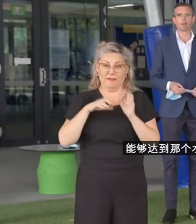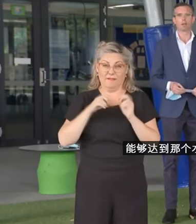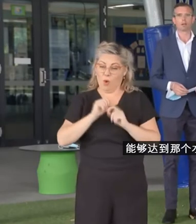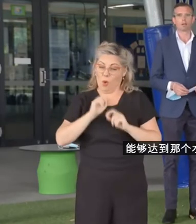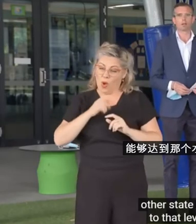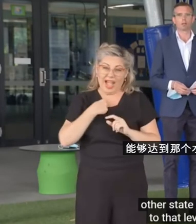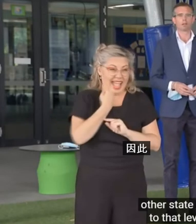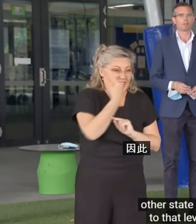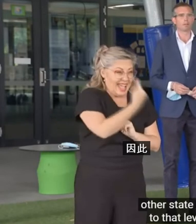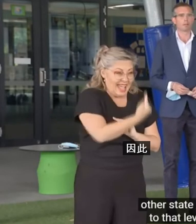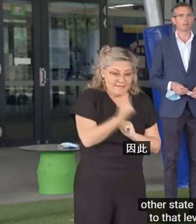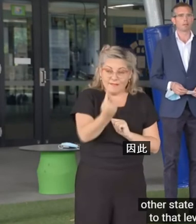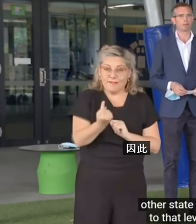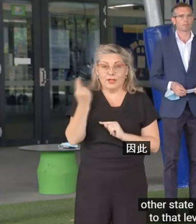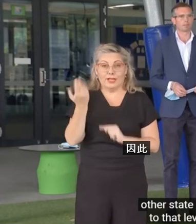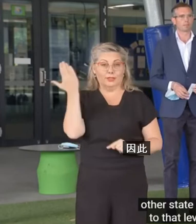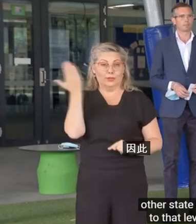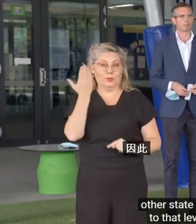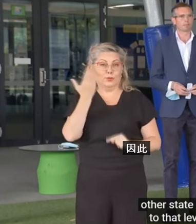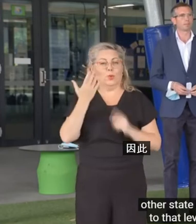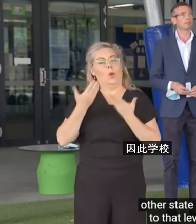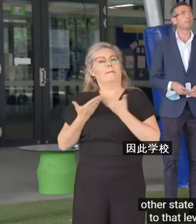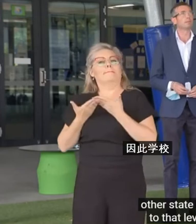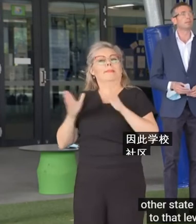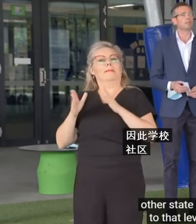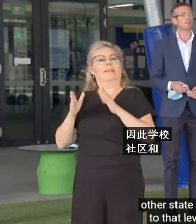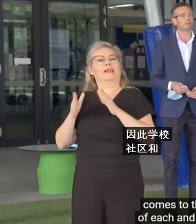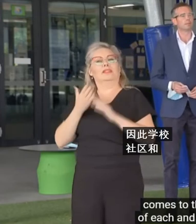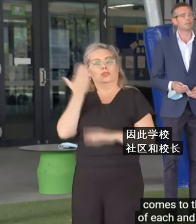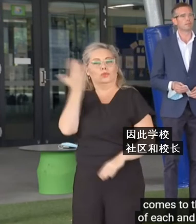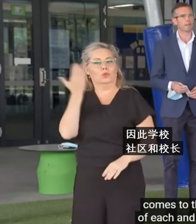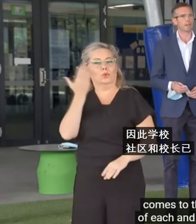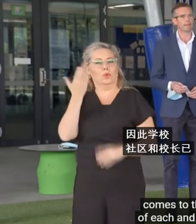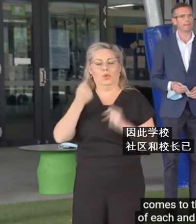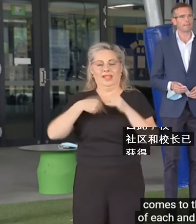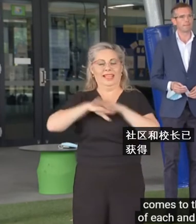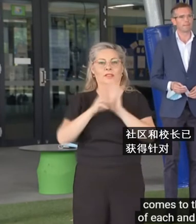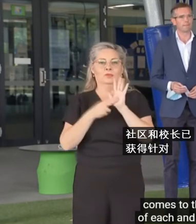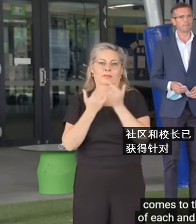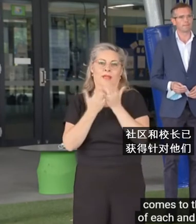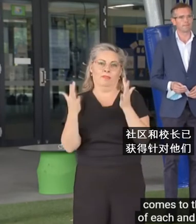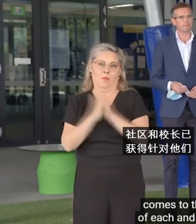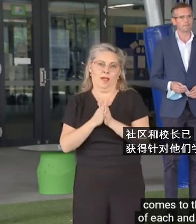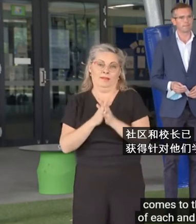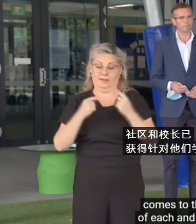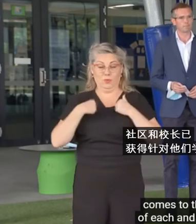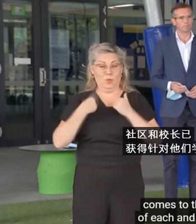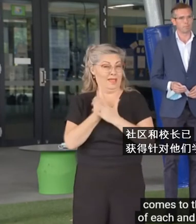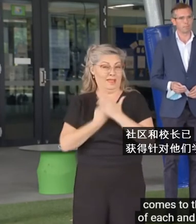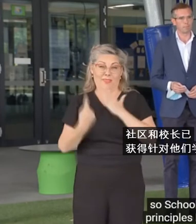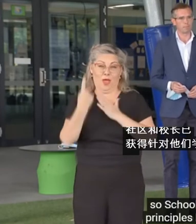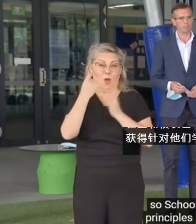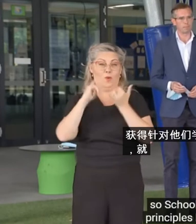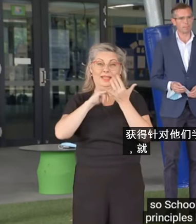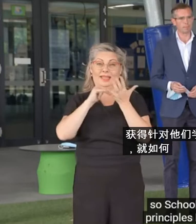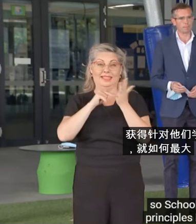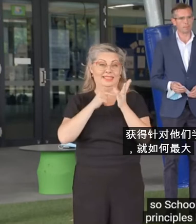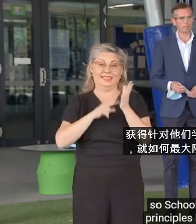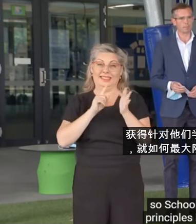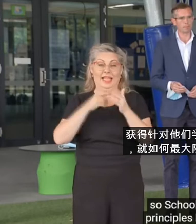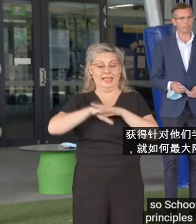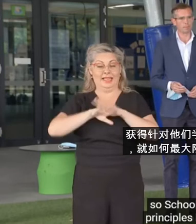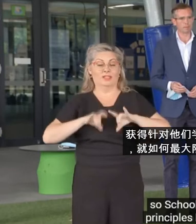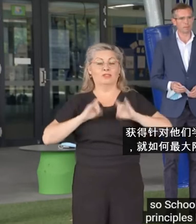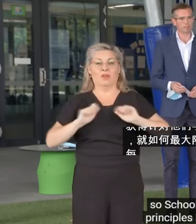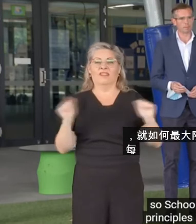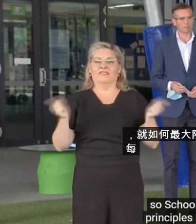the ventilation needs of each and every learning space. So school communities and principals have been provided advice specific to their school in terms of how